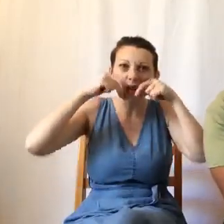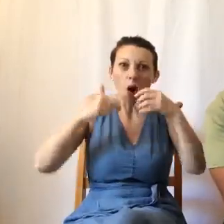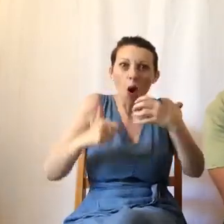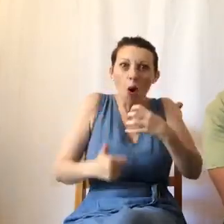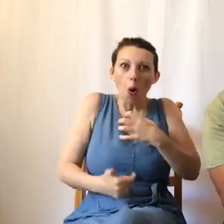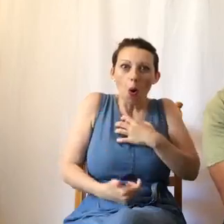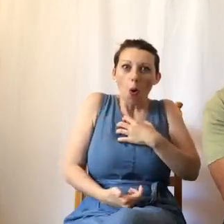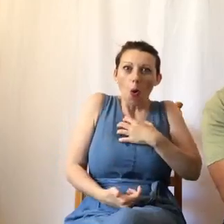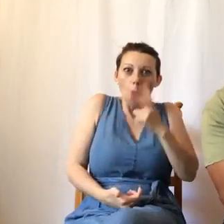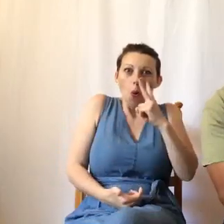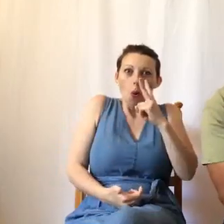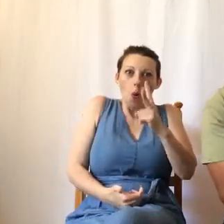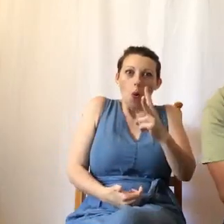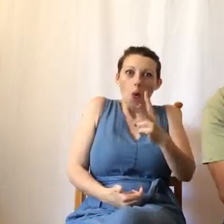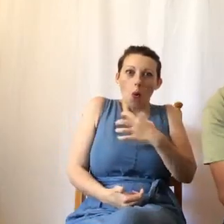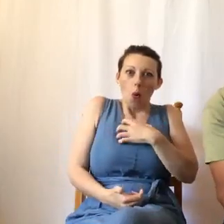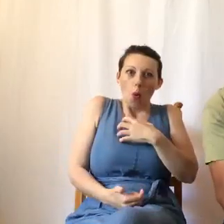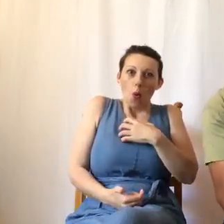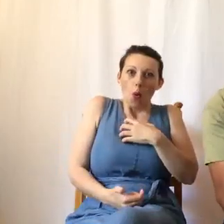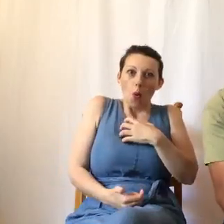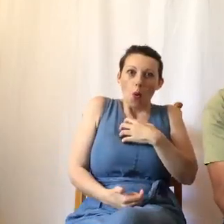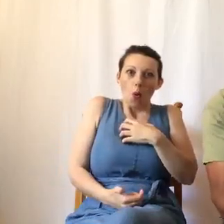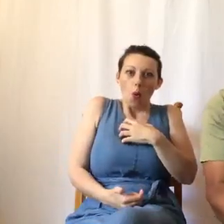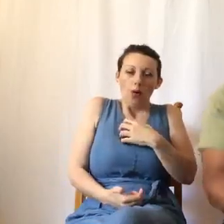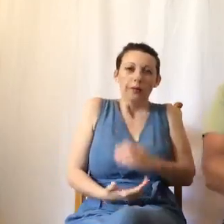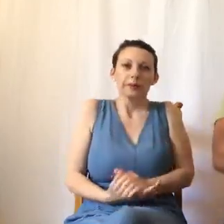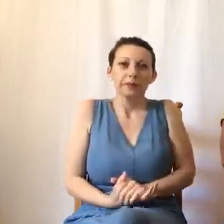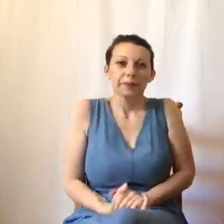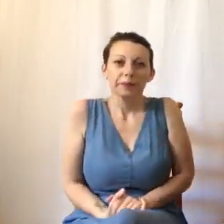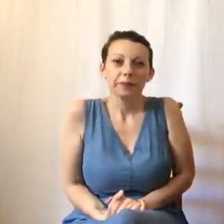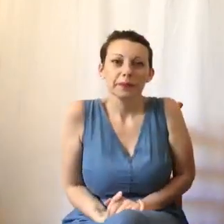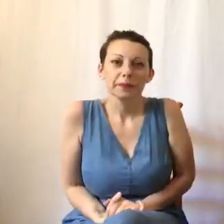And there she is. Wobbly.